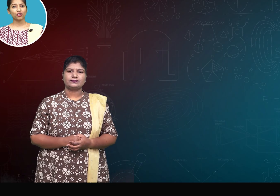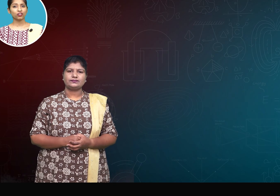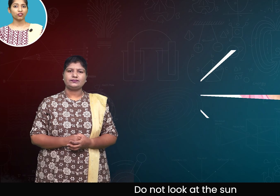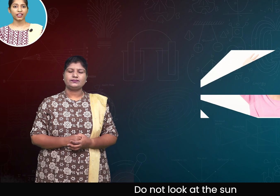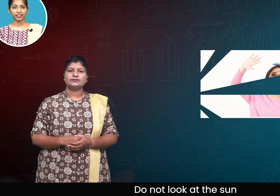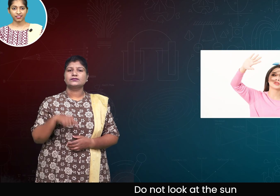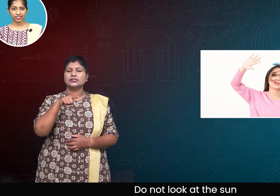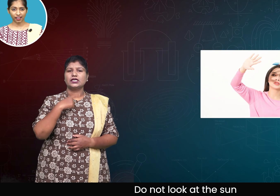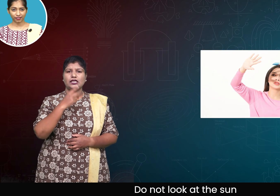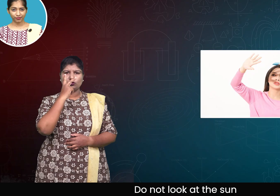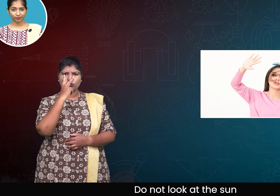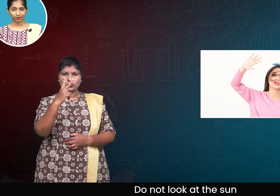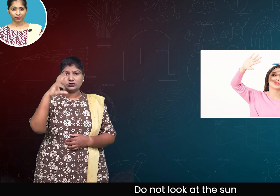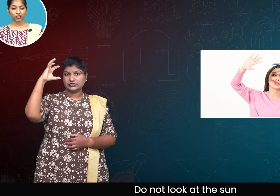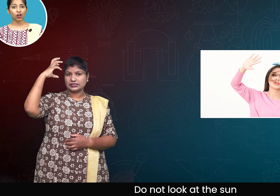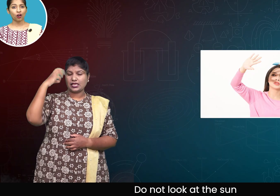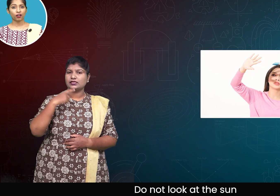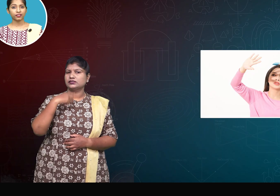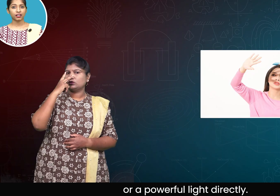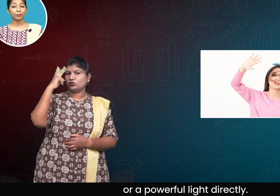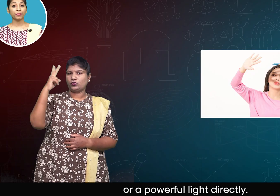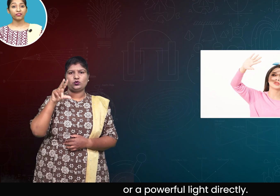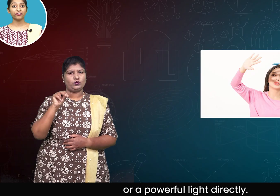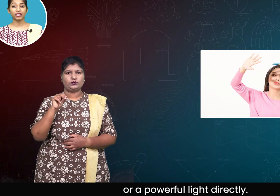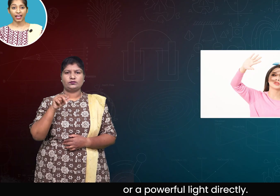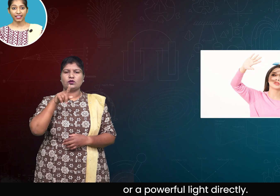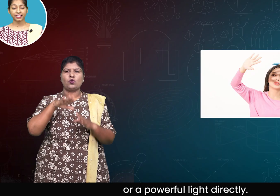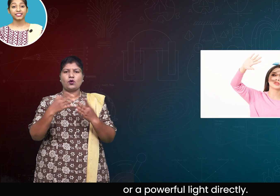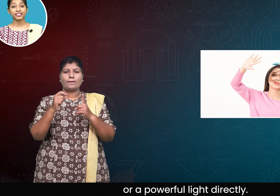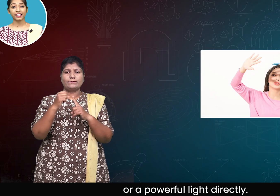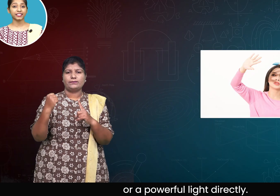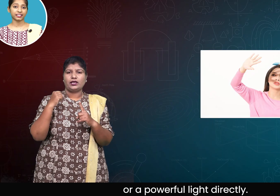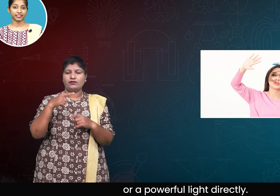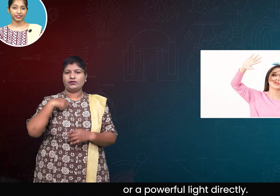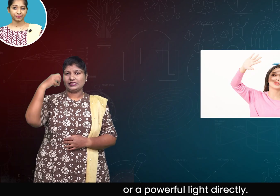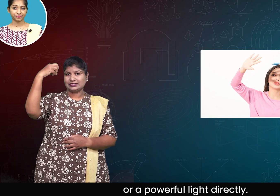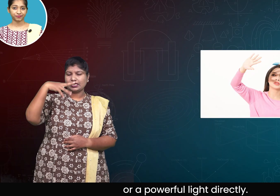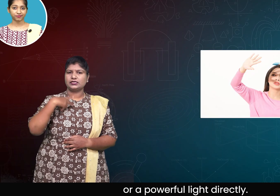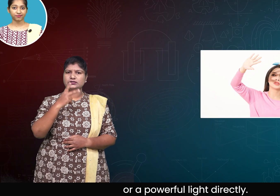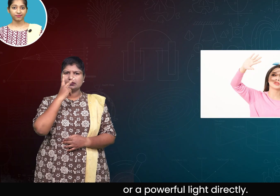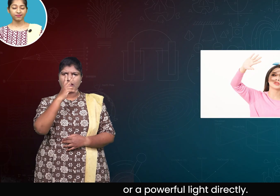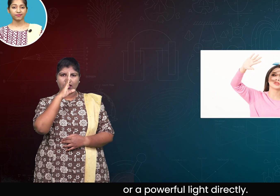Do not look at the sun or a powerful light directly.